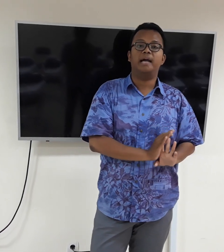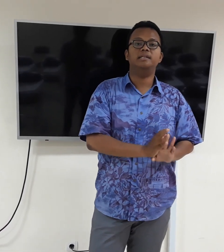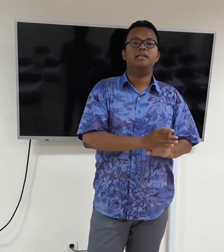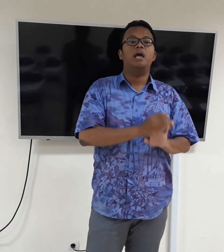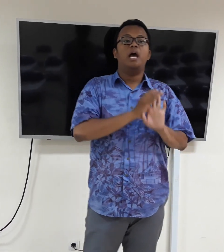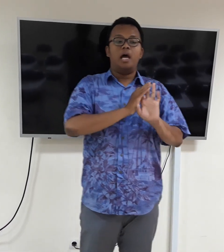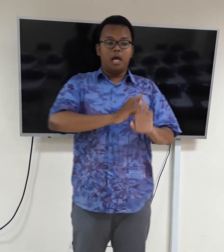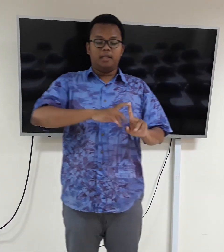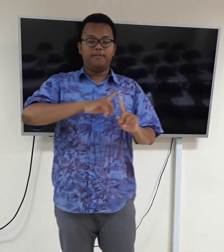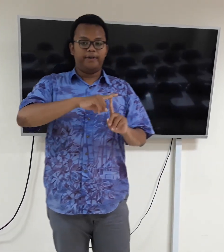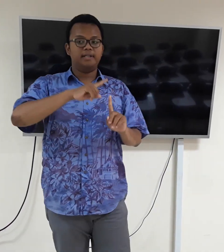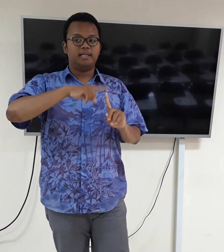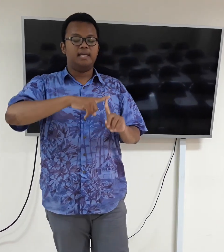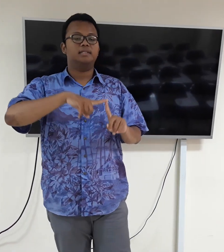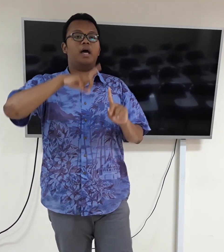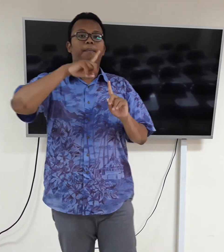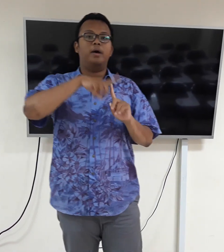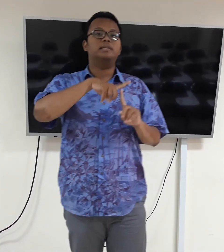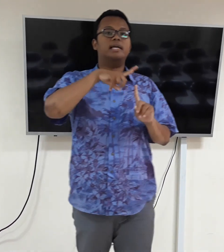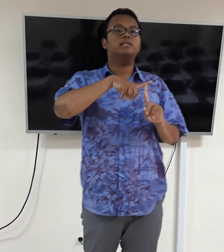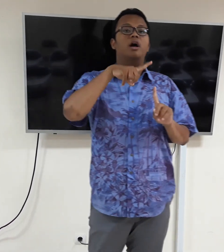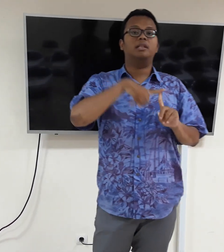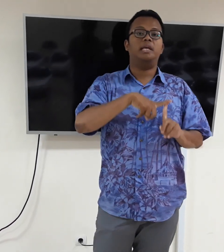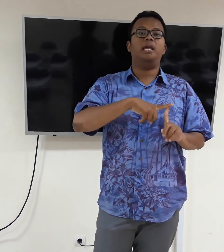design. The first is post-test only